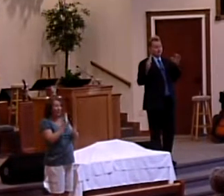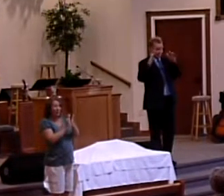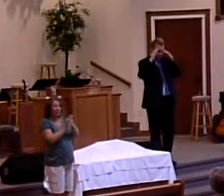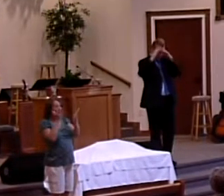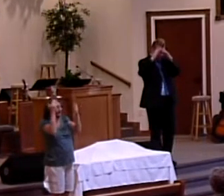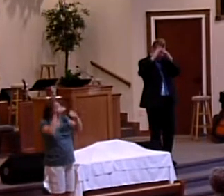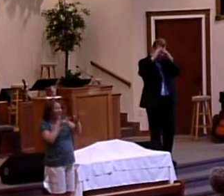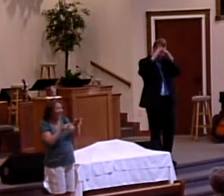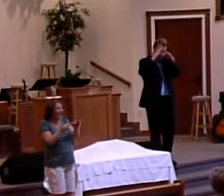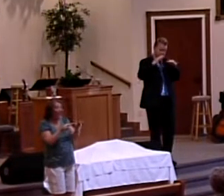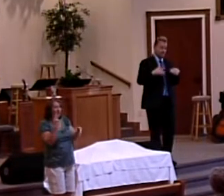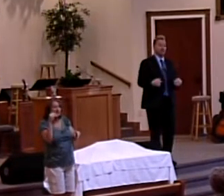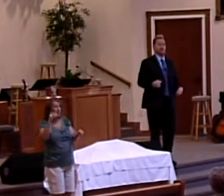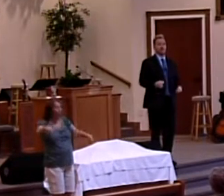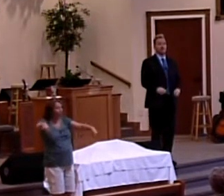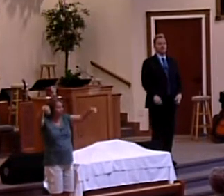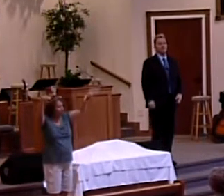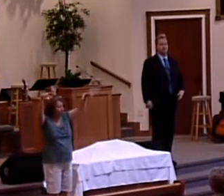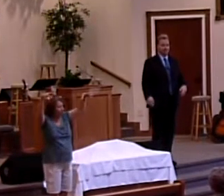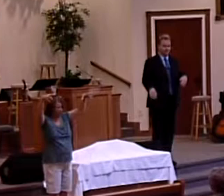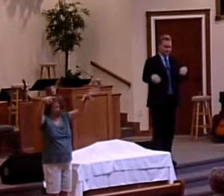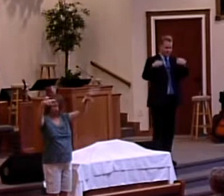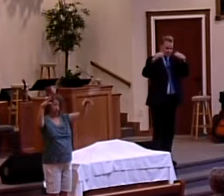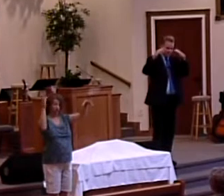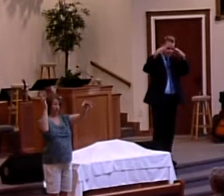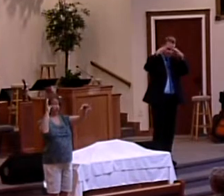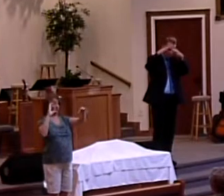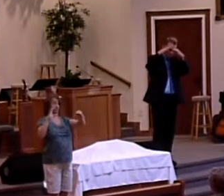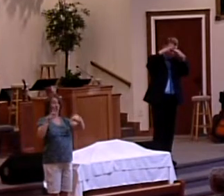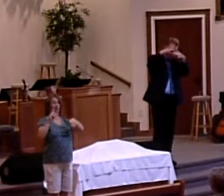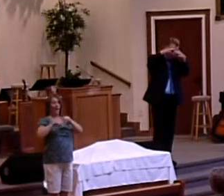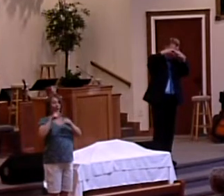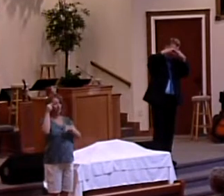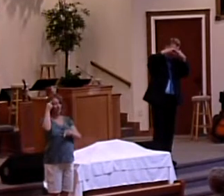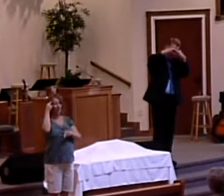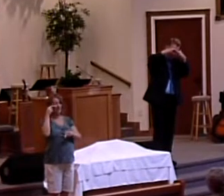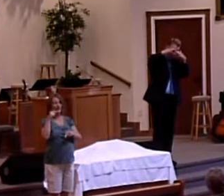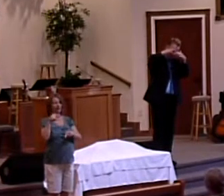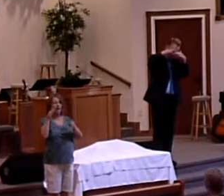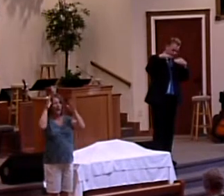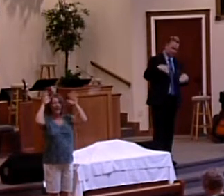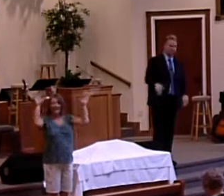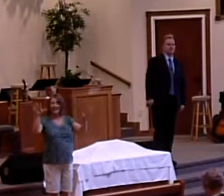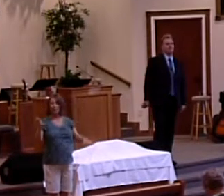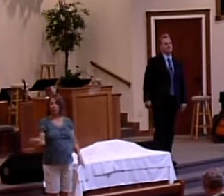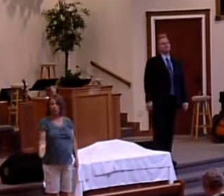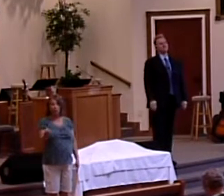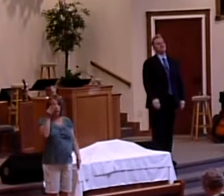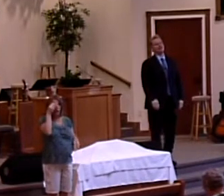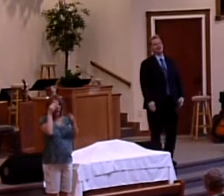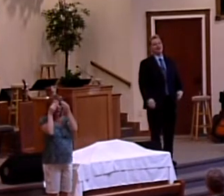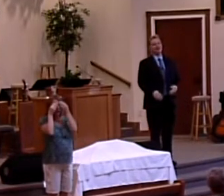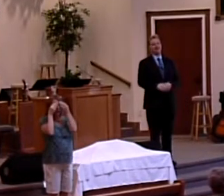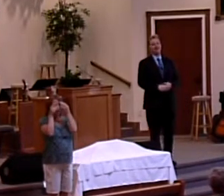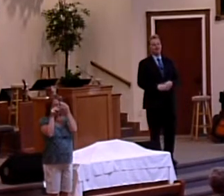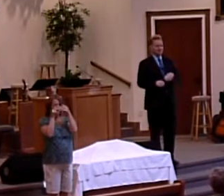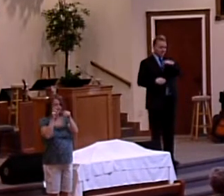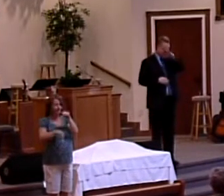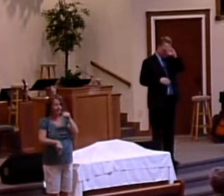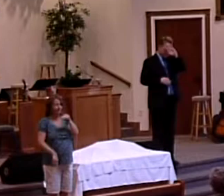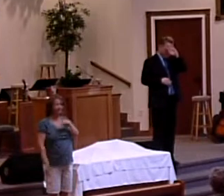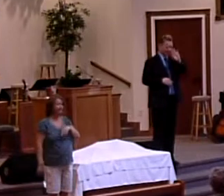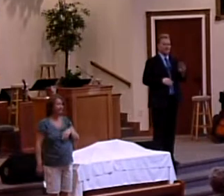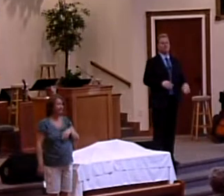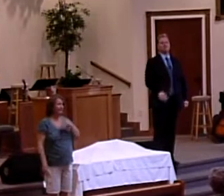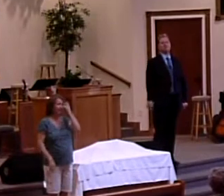on. Your first thing is like, I don't think a deer can get their paws up, you know, their hooves up to cover their eyes. But your first thing is